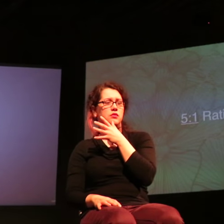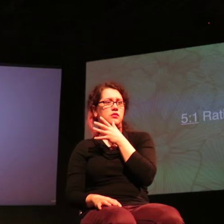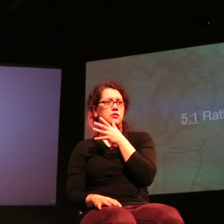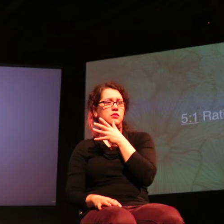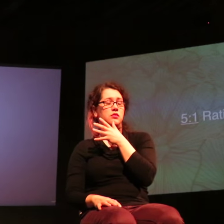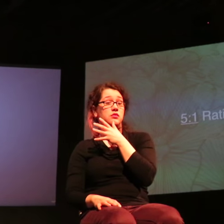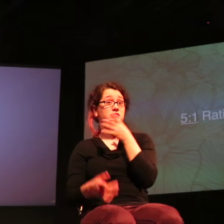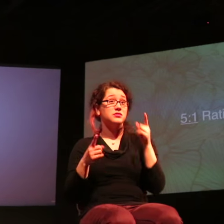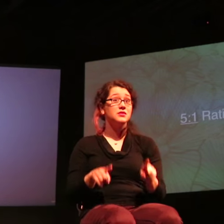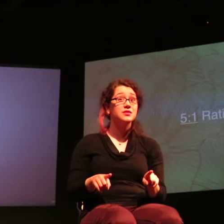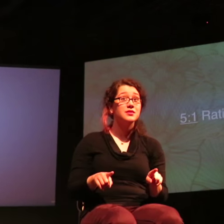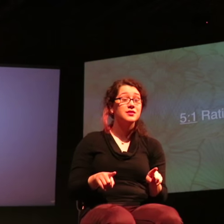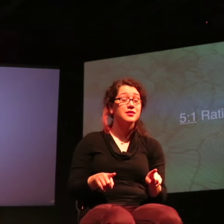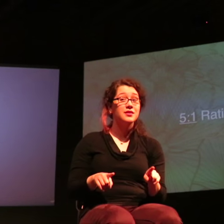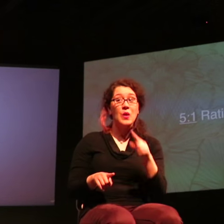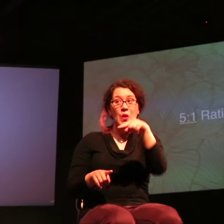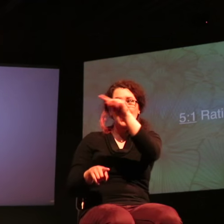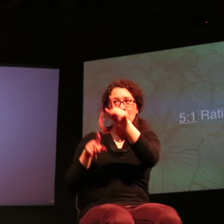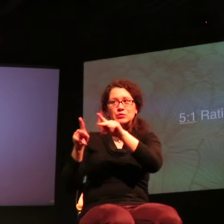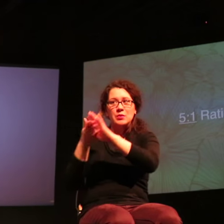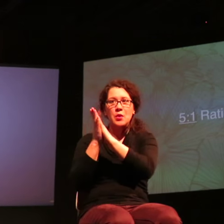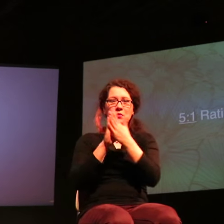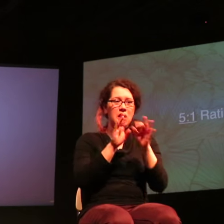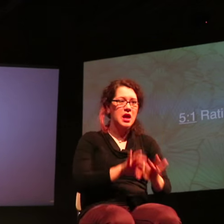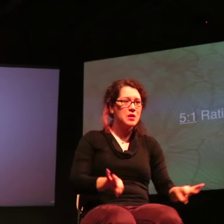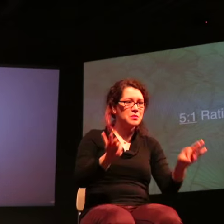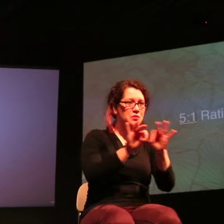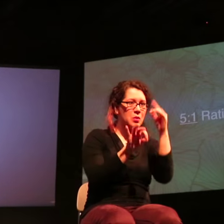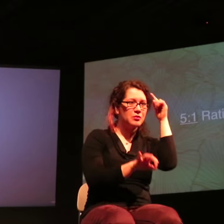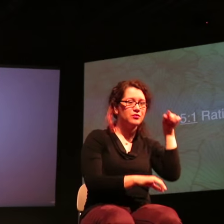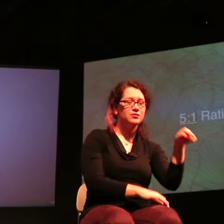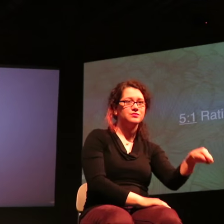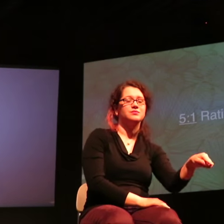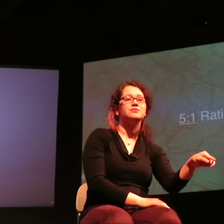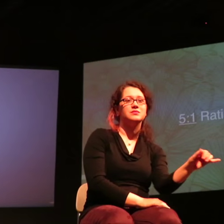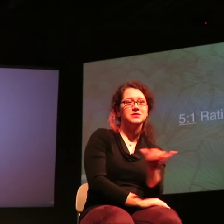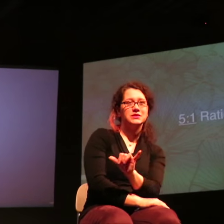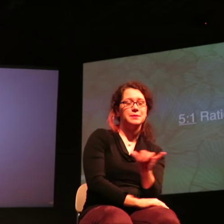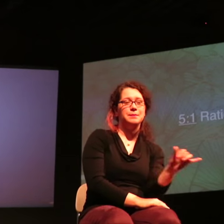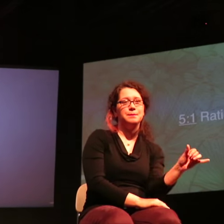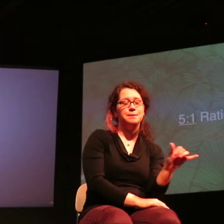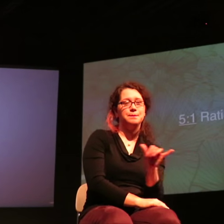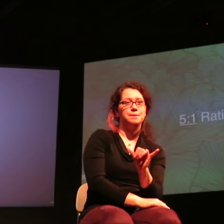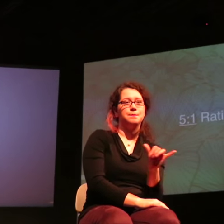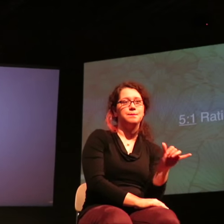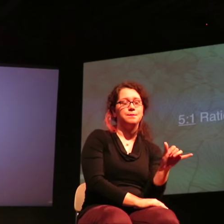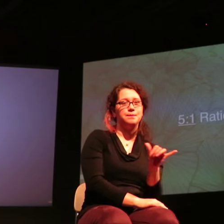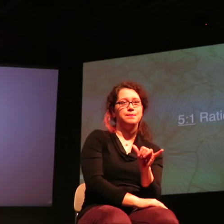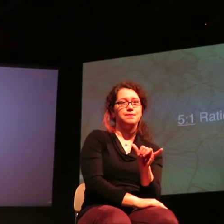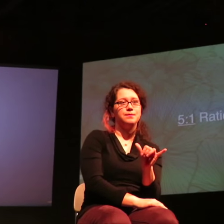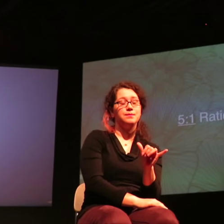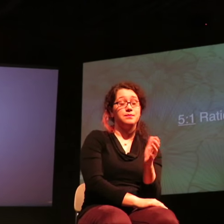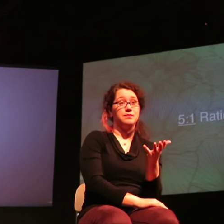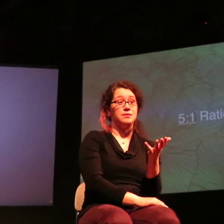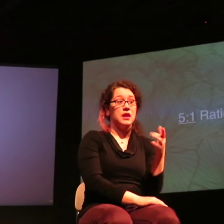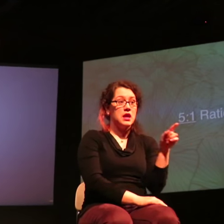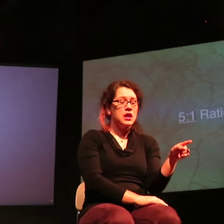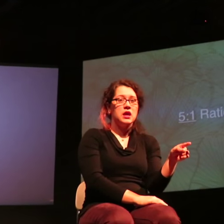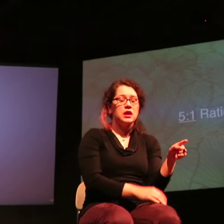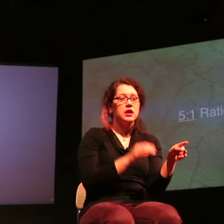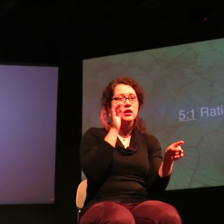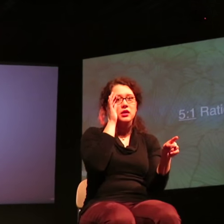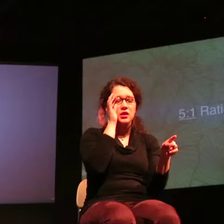as a result, they became the most important people in his life. He started